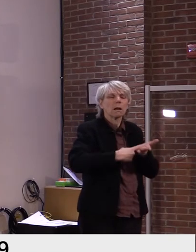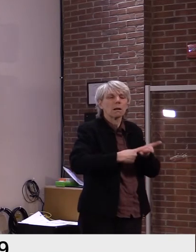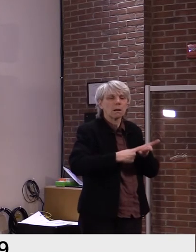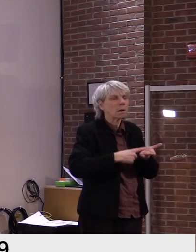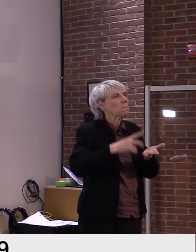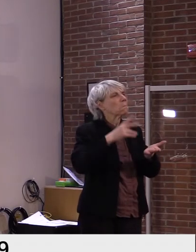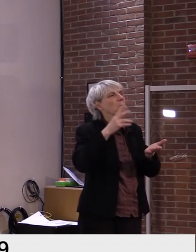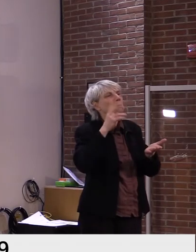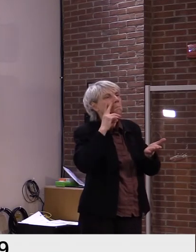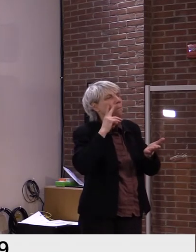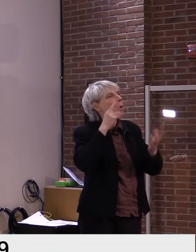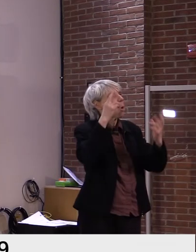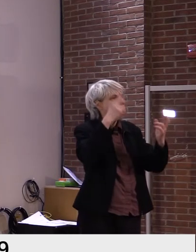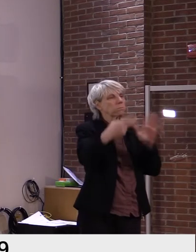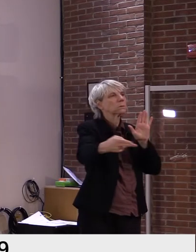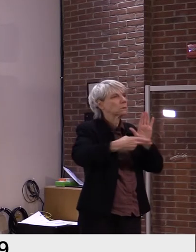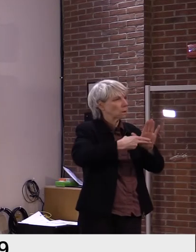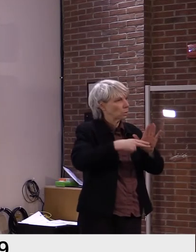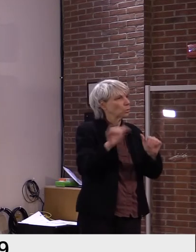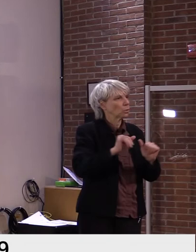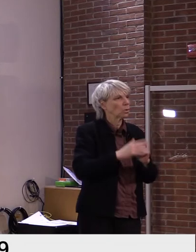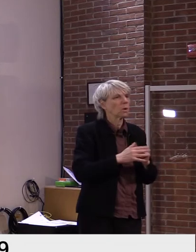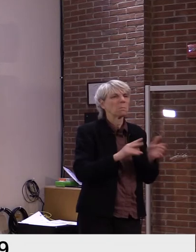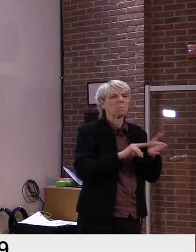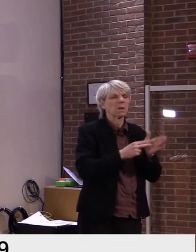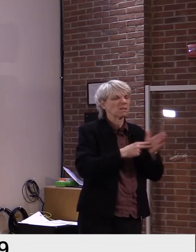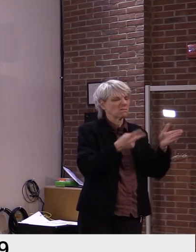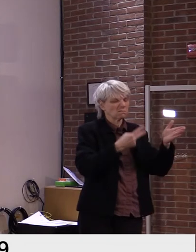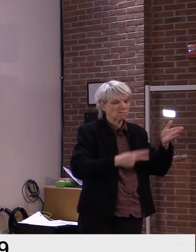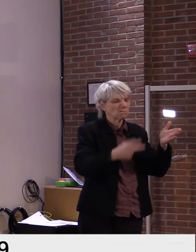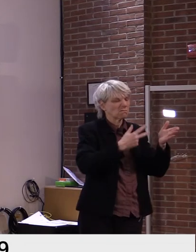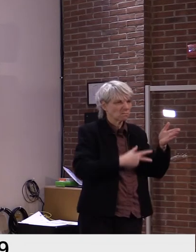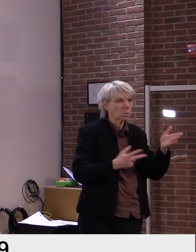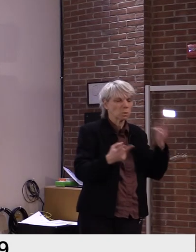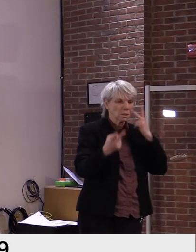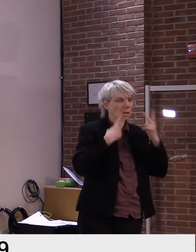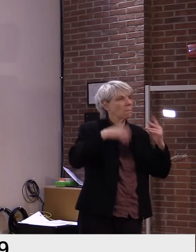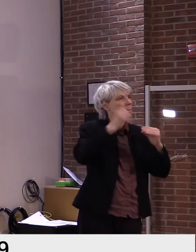I think what you'll see in the next few weeks is more and more of